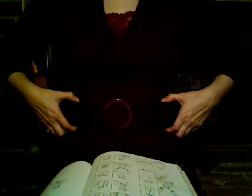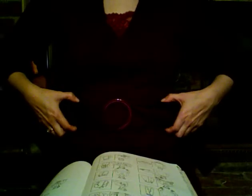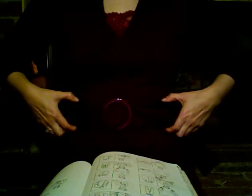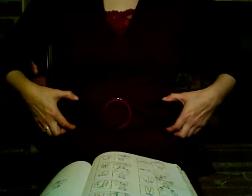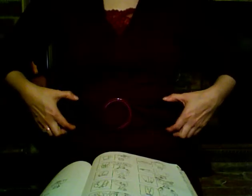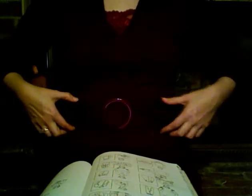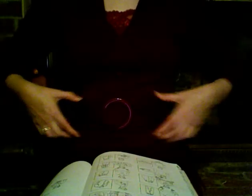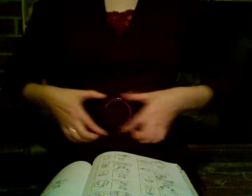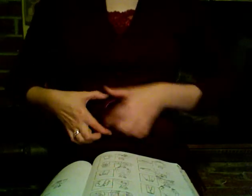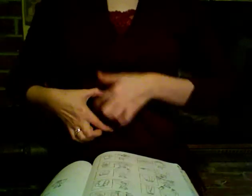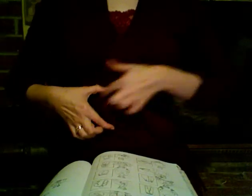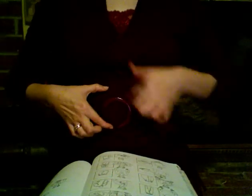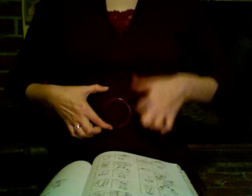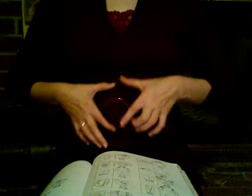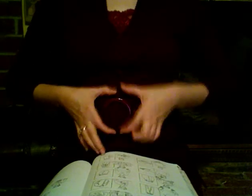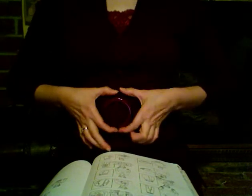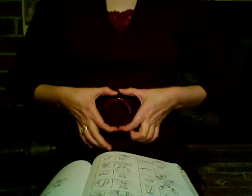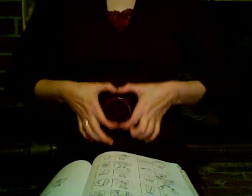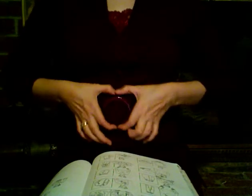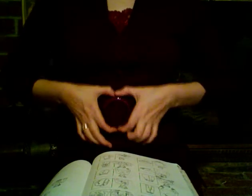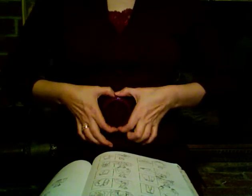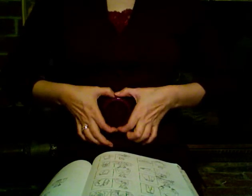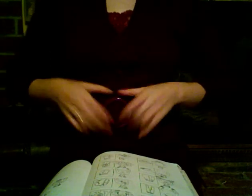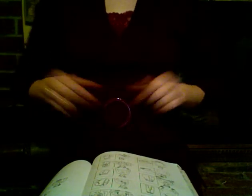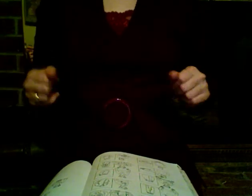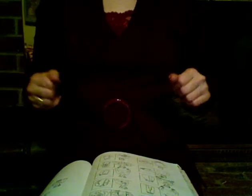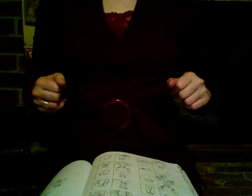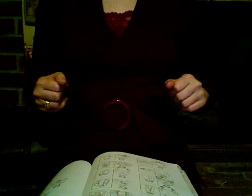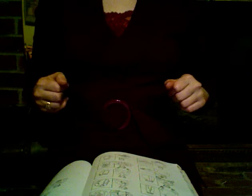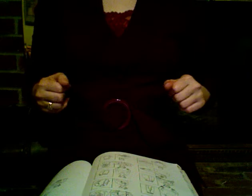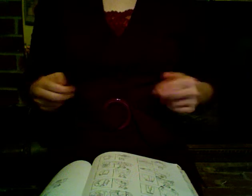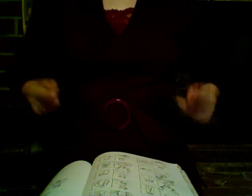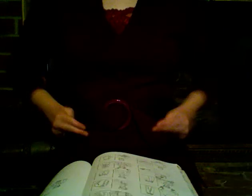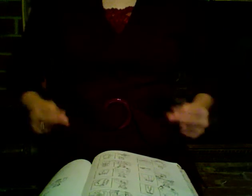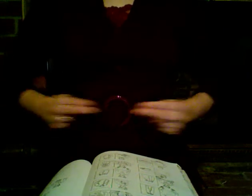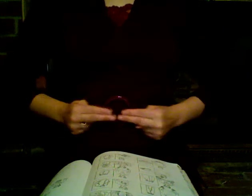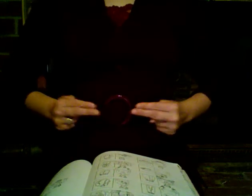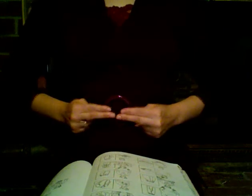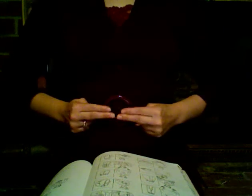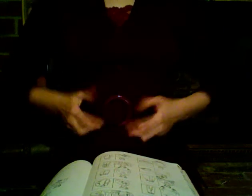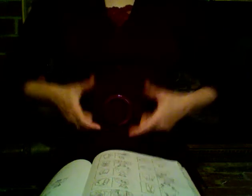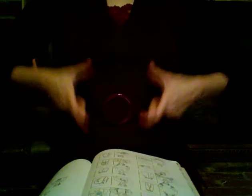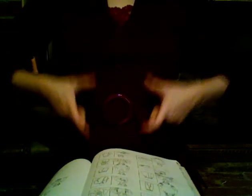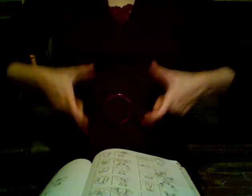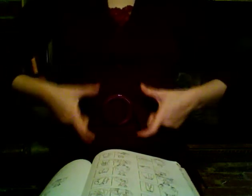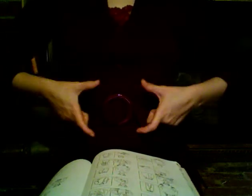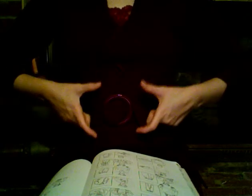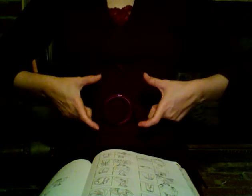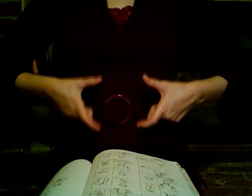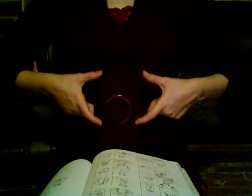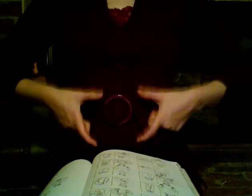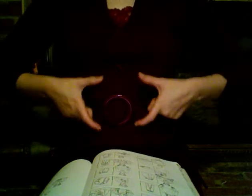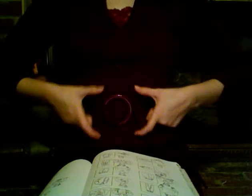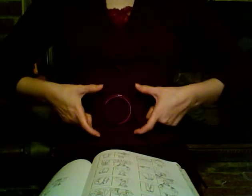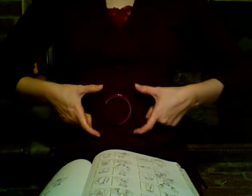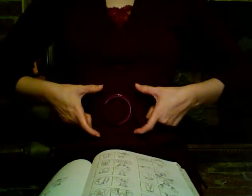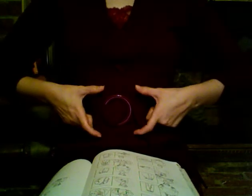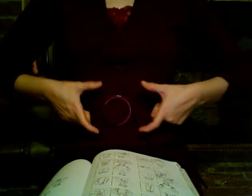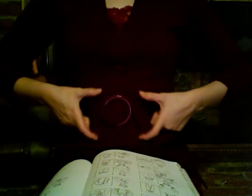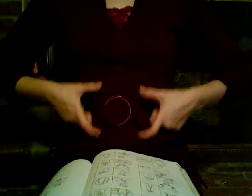wide. And again, I have the circle in the middle. If someone had a belt and they had like a belt buckle, again, you would